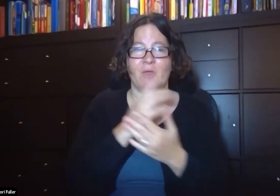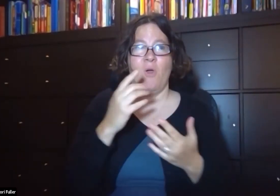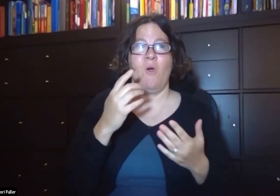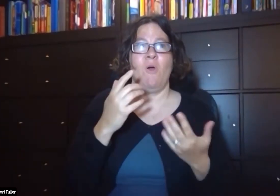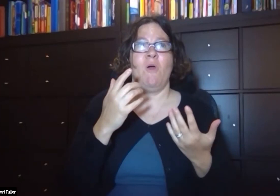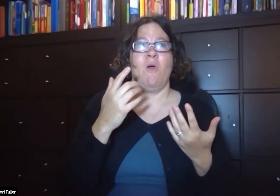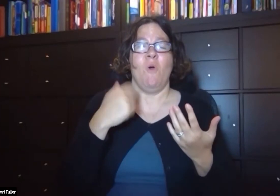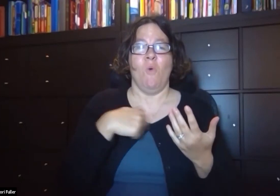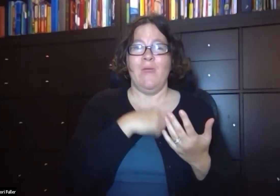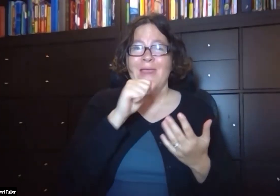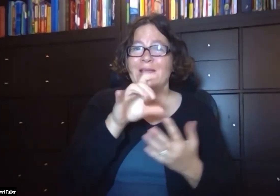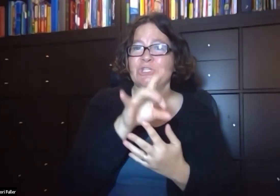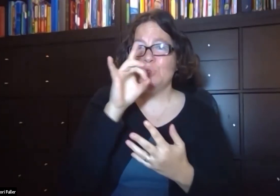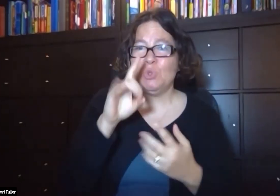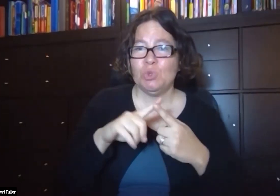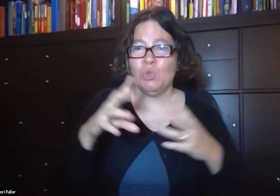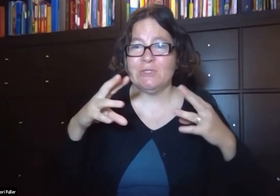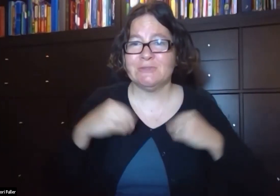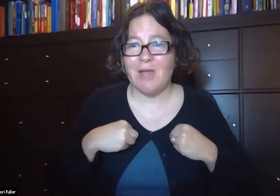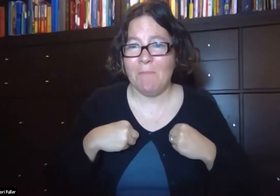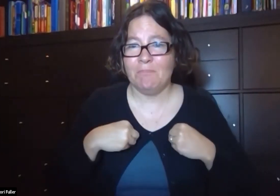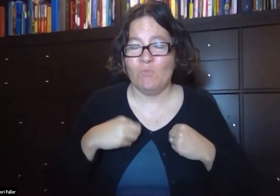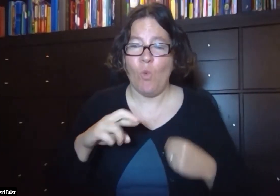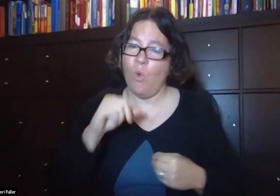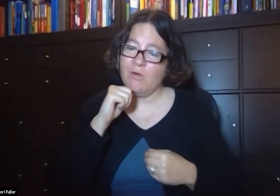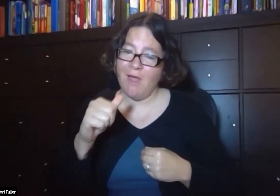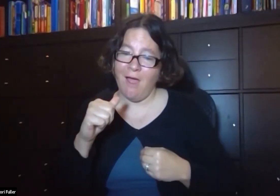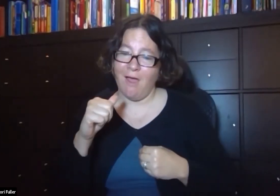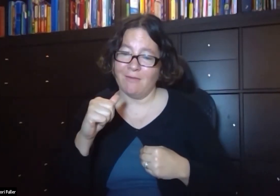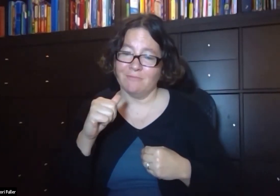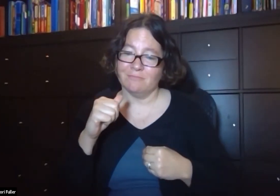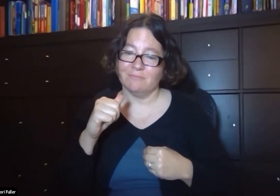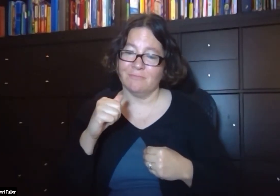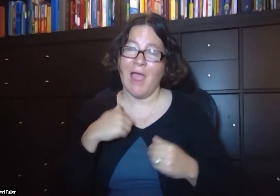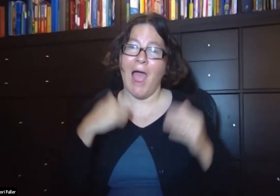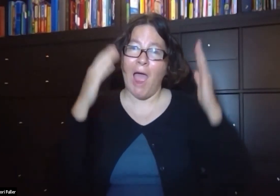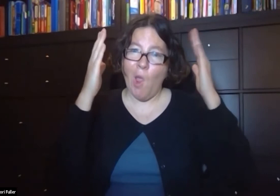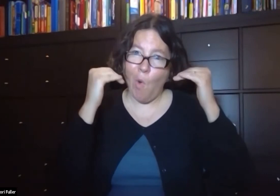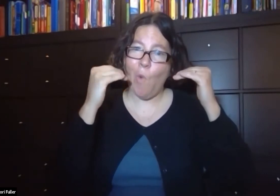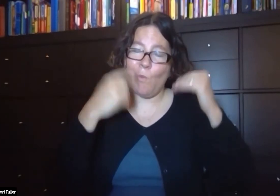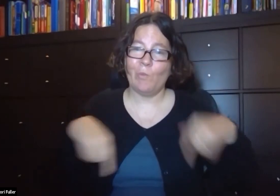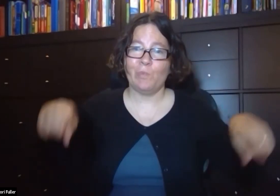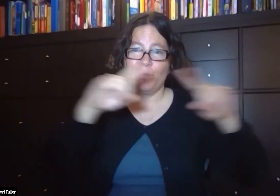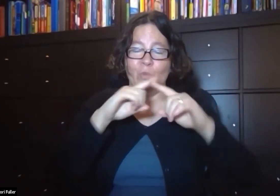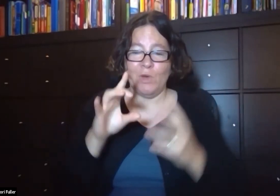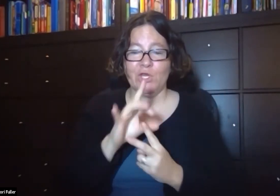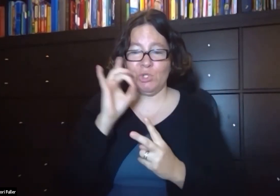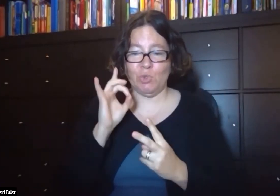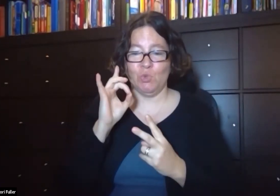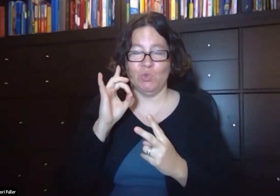God has given us a day of rest, and we can choose to accept this day or